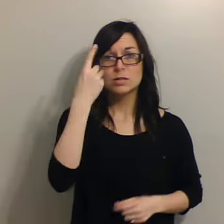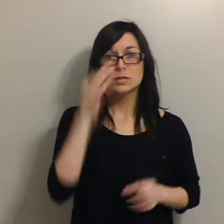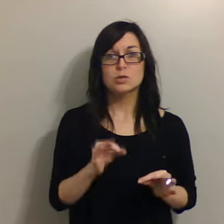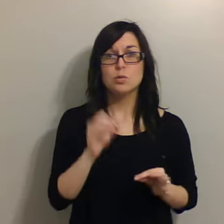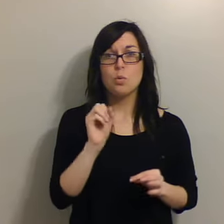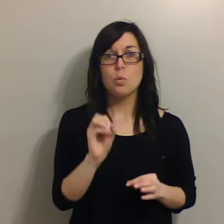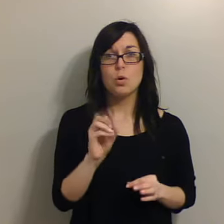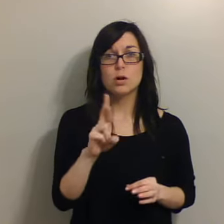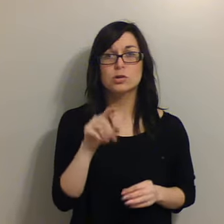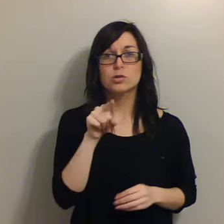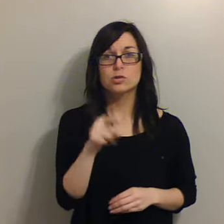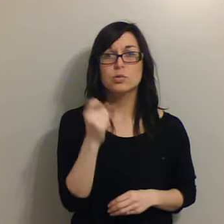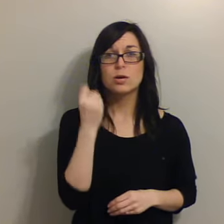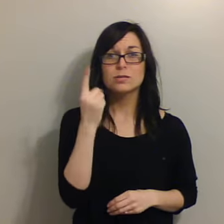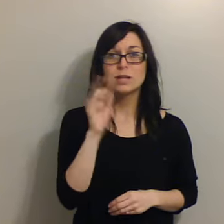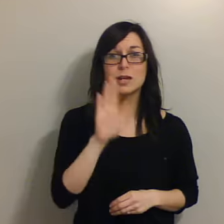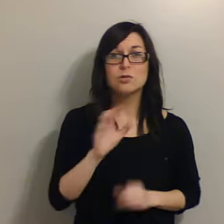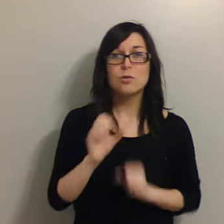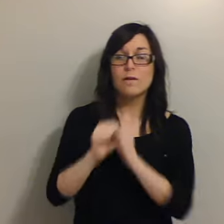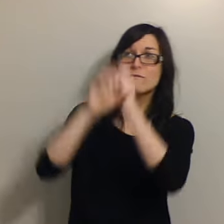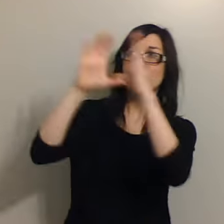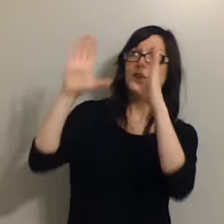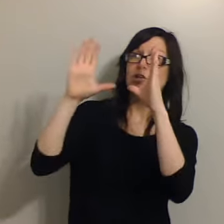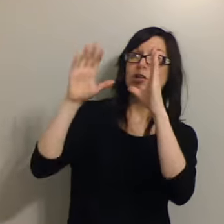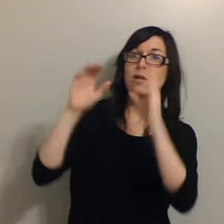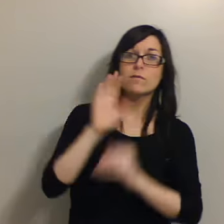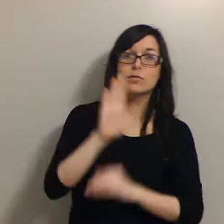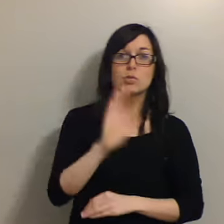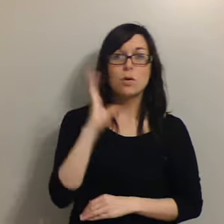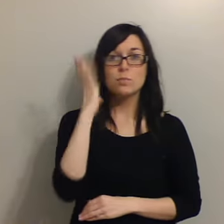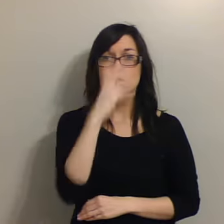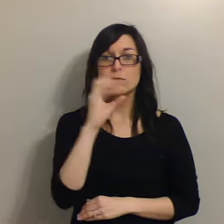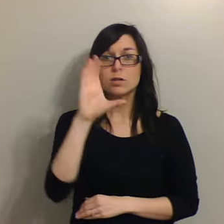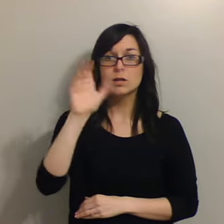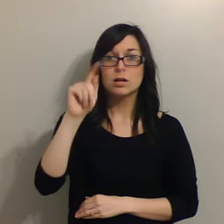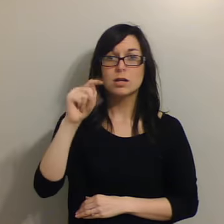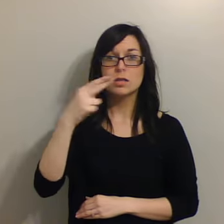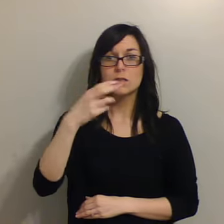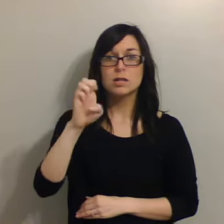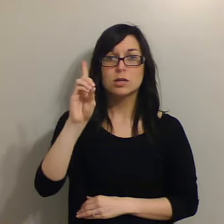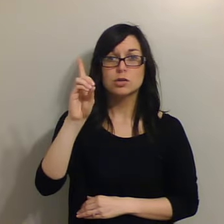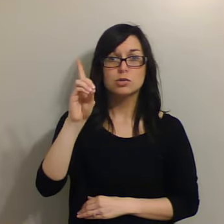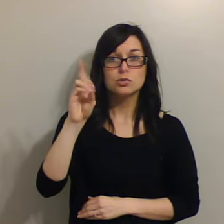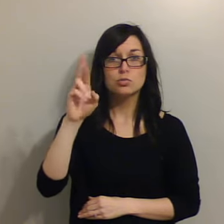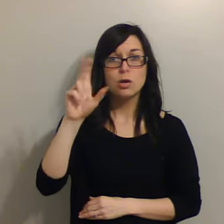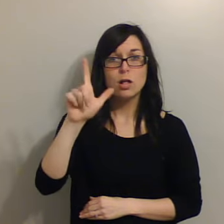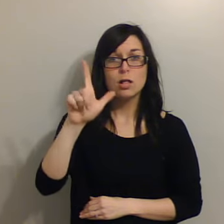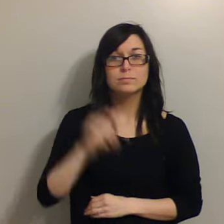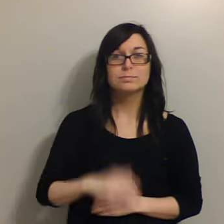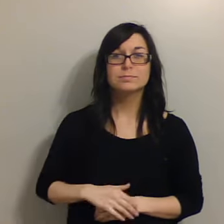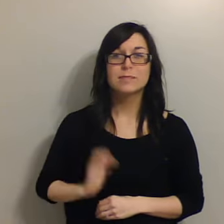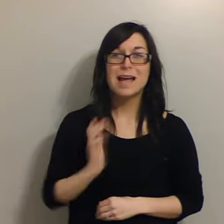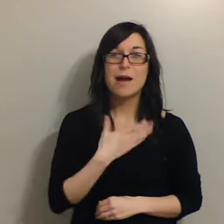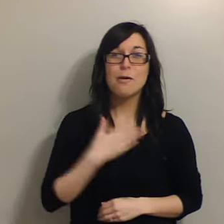of your non-efficient, of your beautiful cathedral? Our lines are very helpful tools.